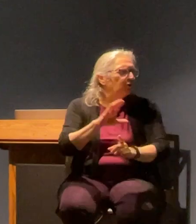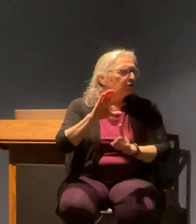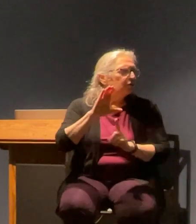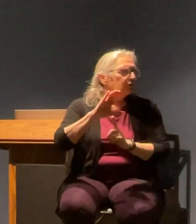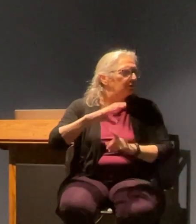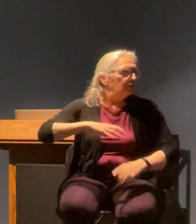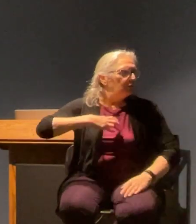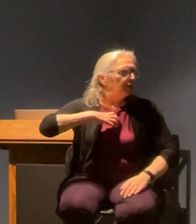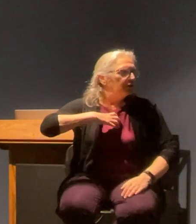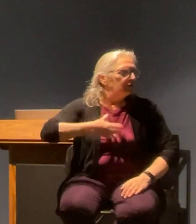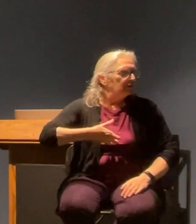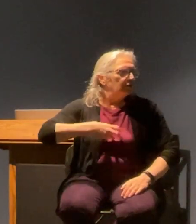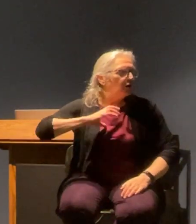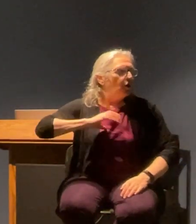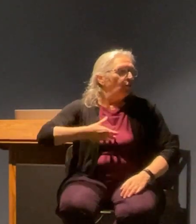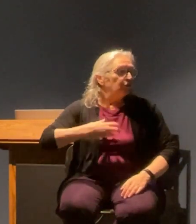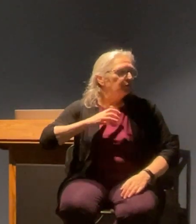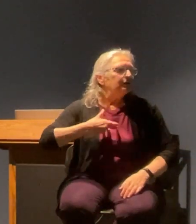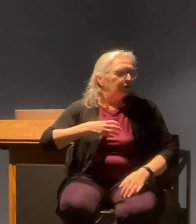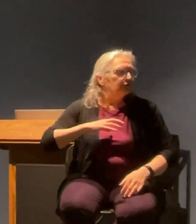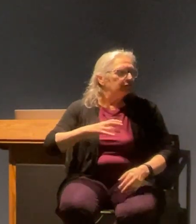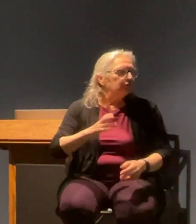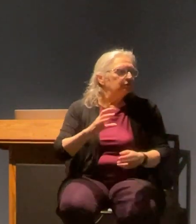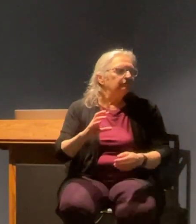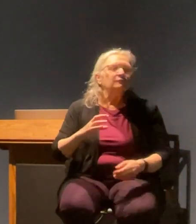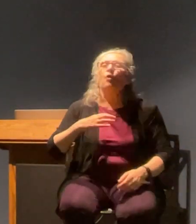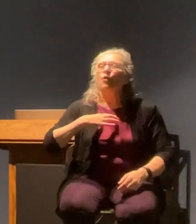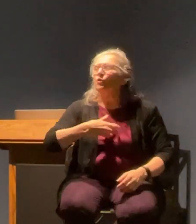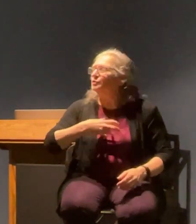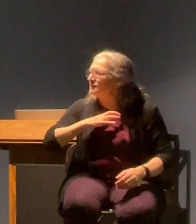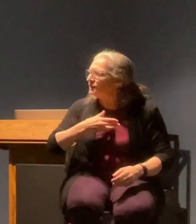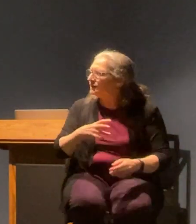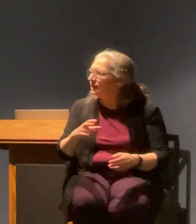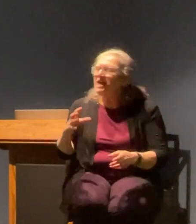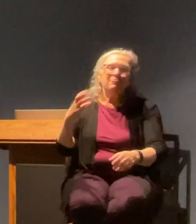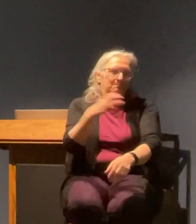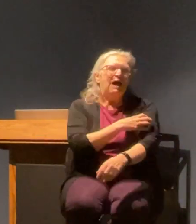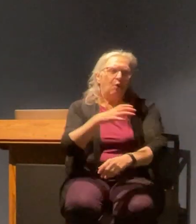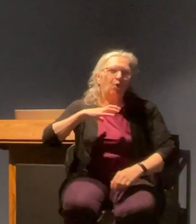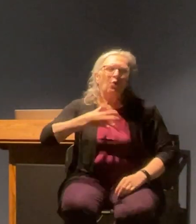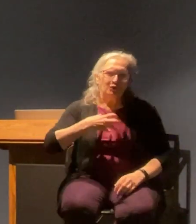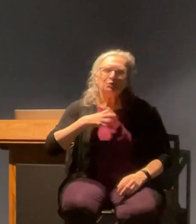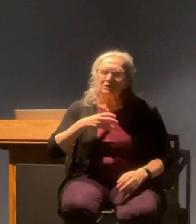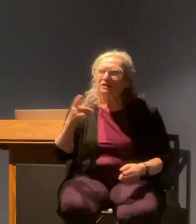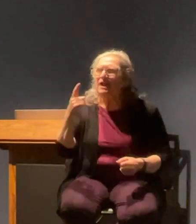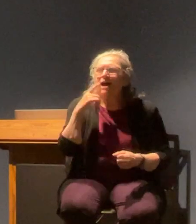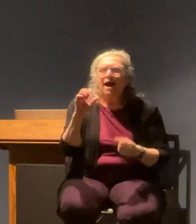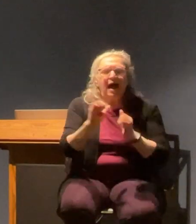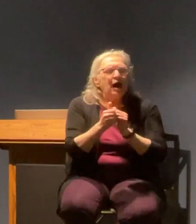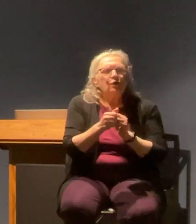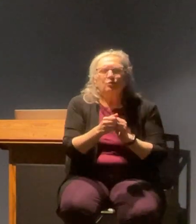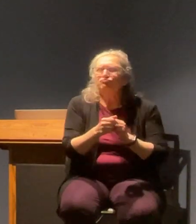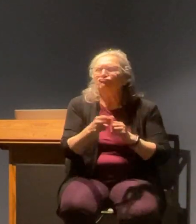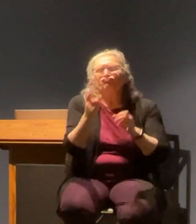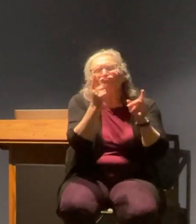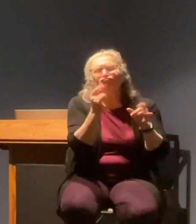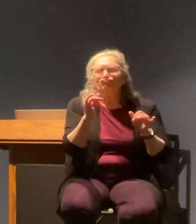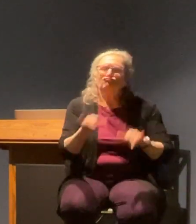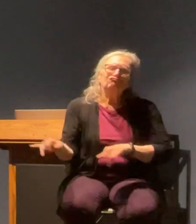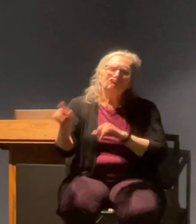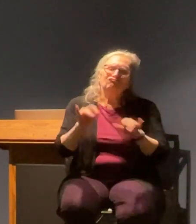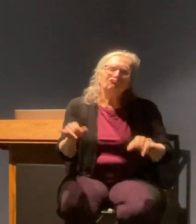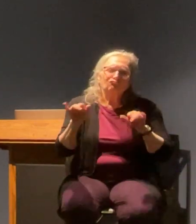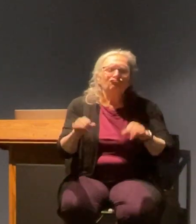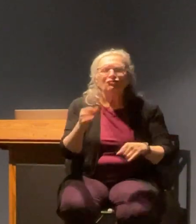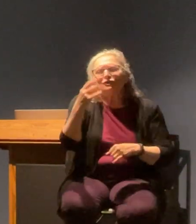is being able to navigate and be flexible like a chameleon in different spaces. And while the conventional 2-piece suit is something that's